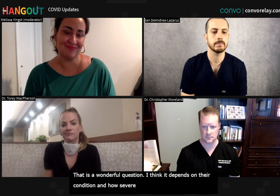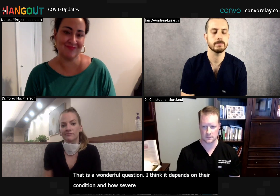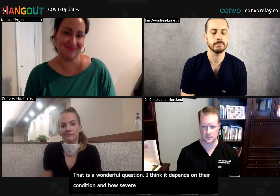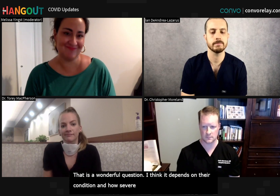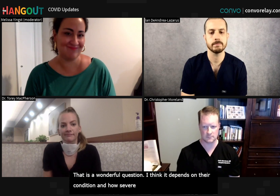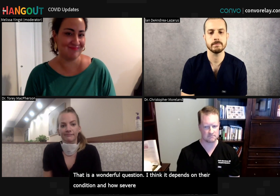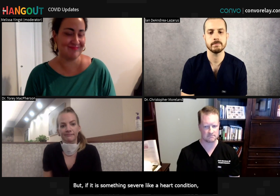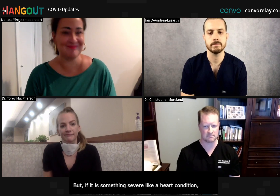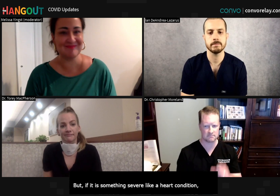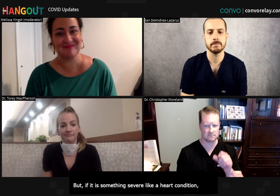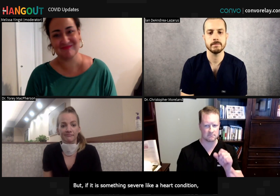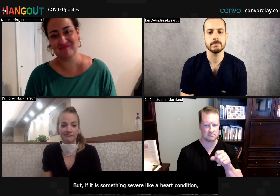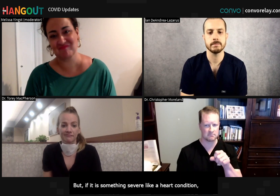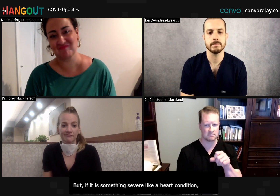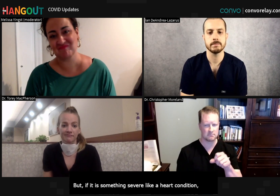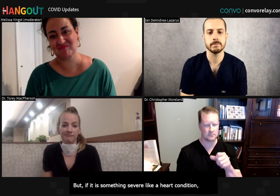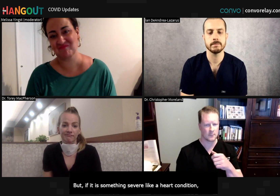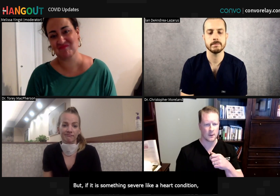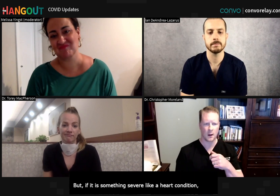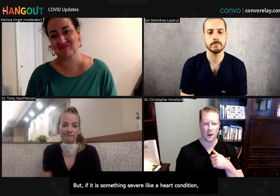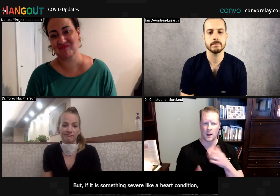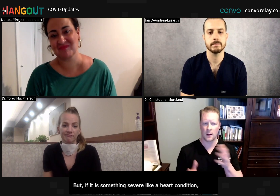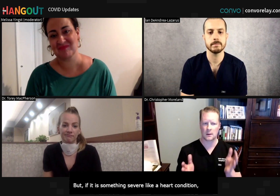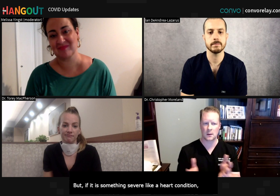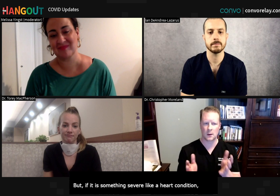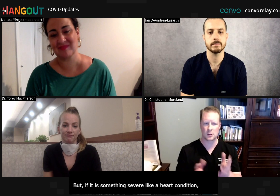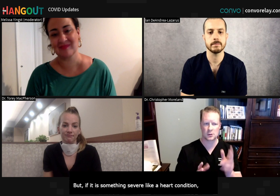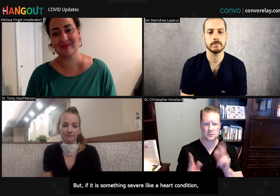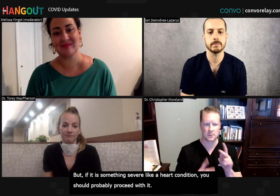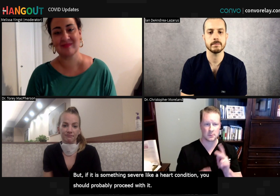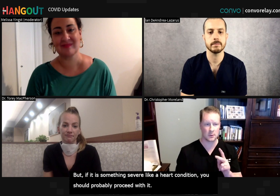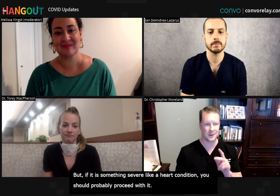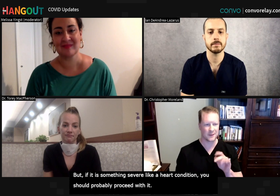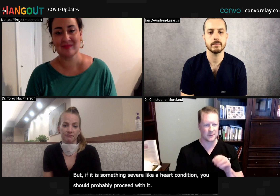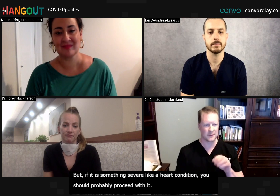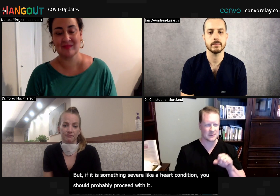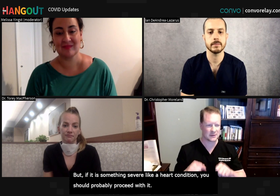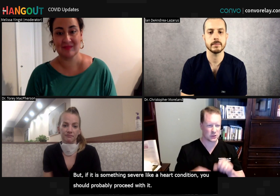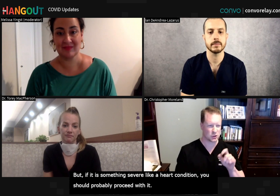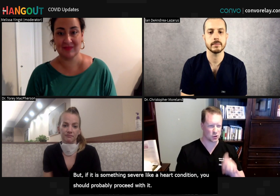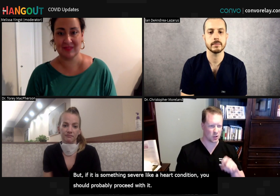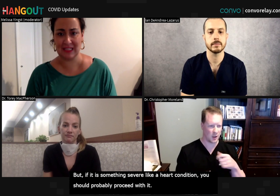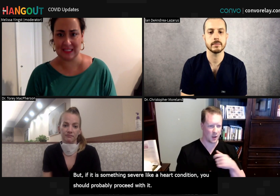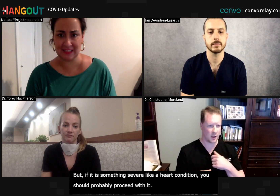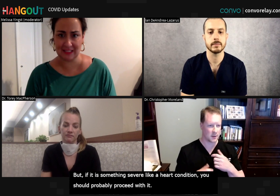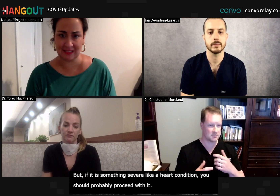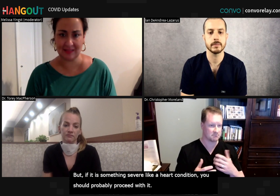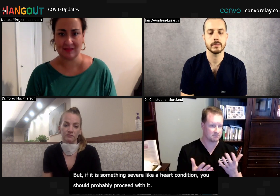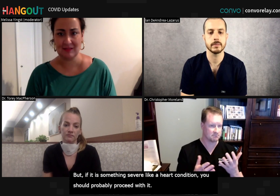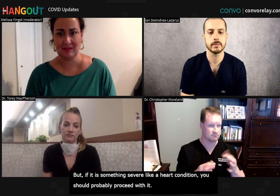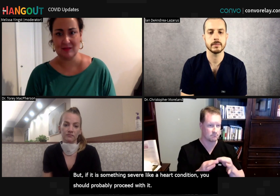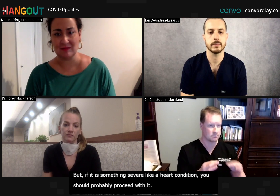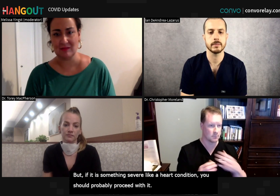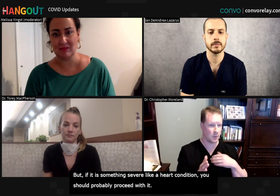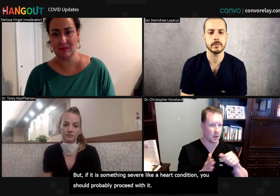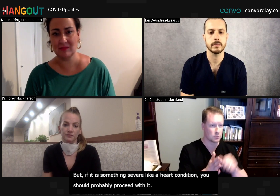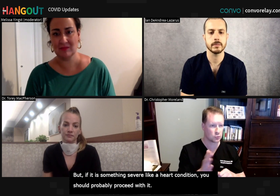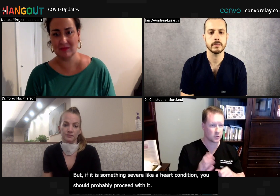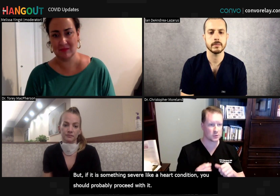probably proceed with it. I think it really depends patient to patient. Yeah, I really want to encourage people, if they're doubting whether or not they